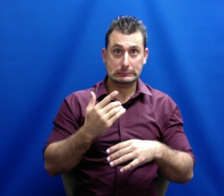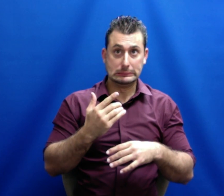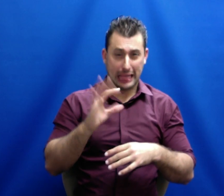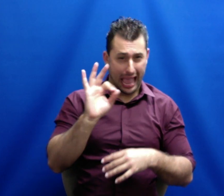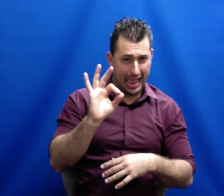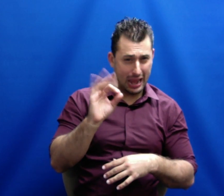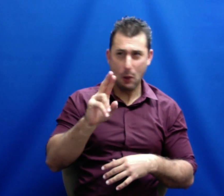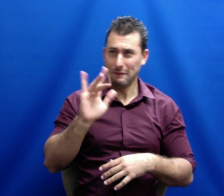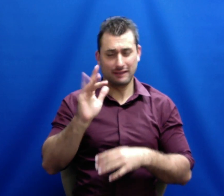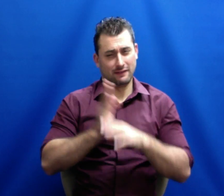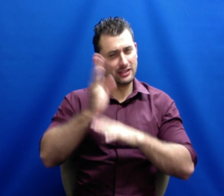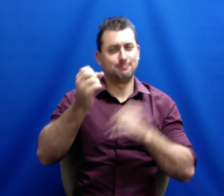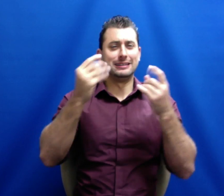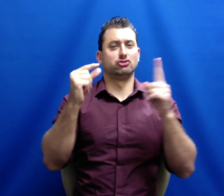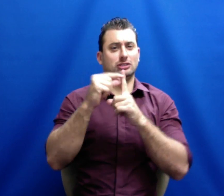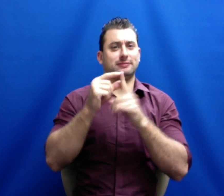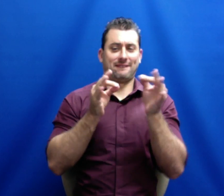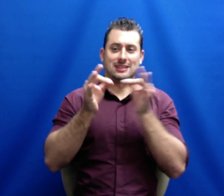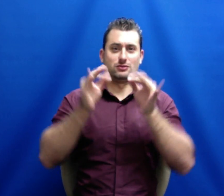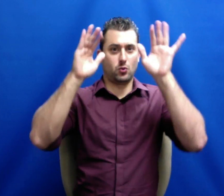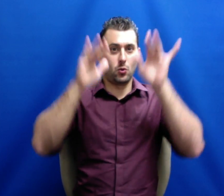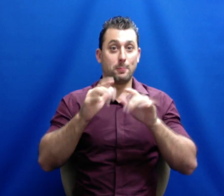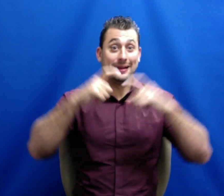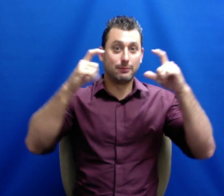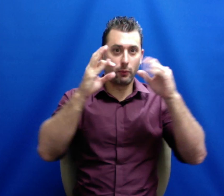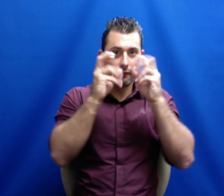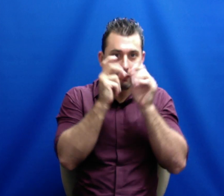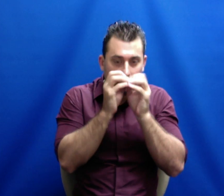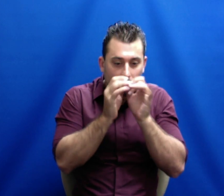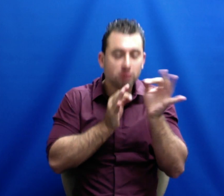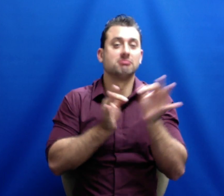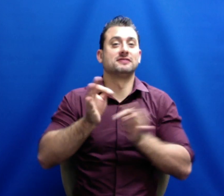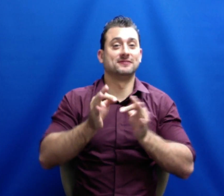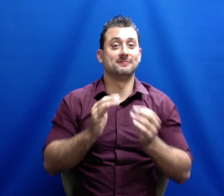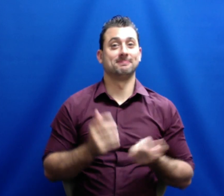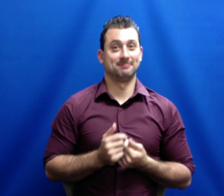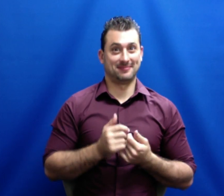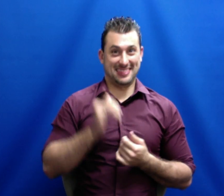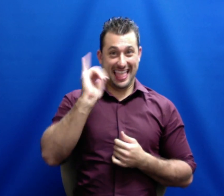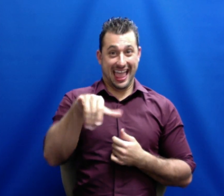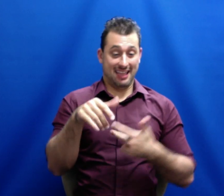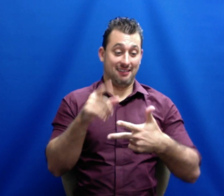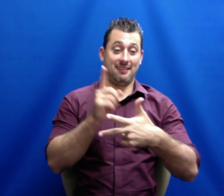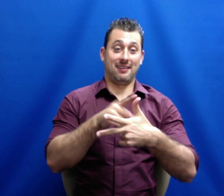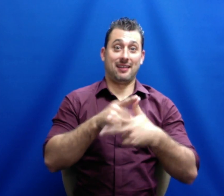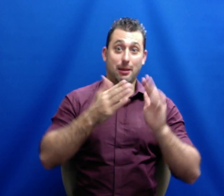I think 9, 10, 25 different types of snow. Each has its own word. So you have